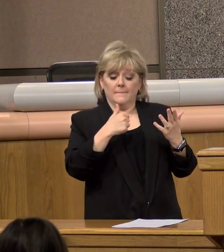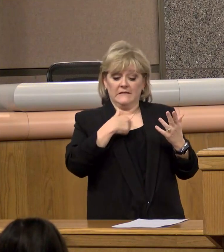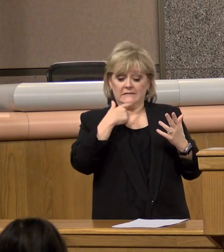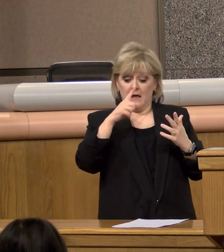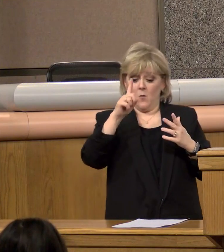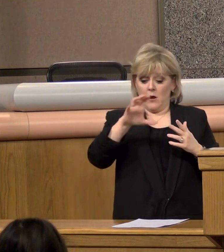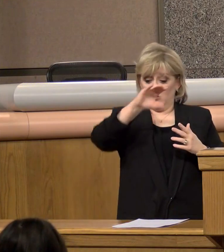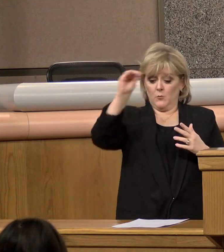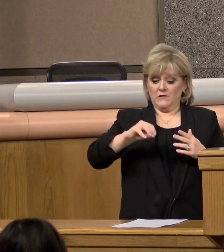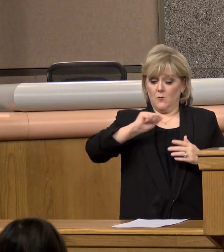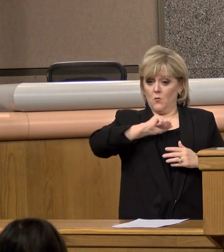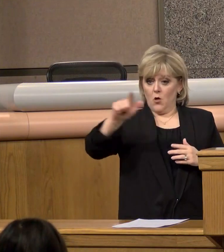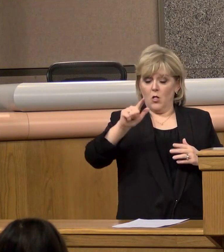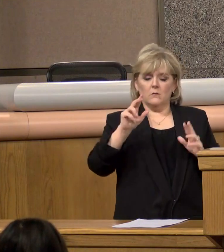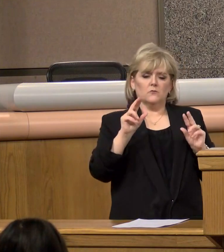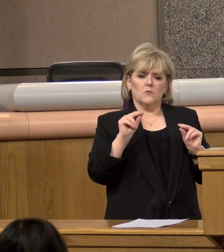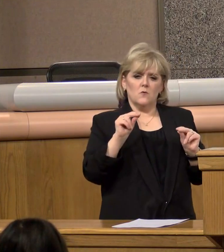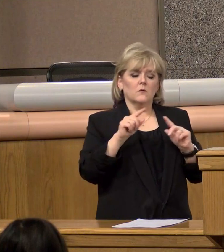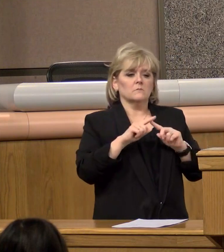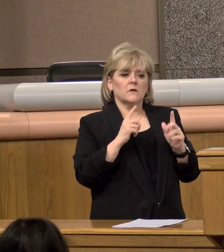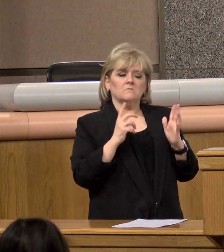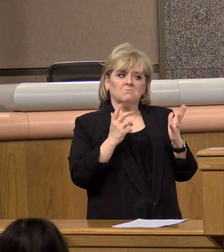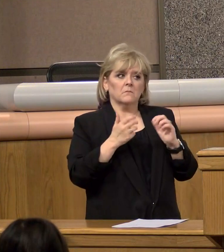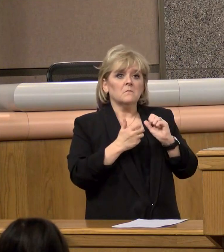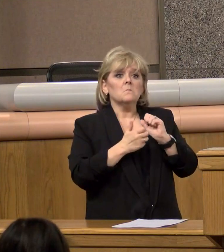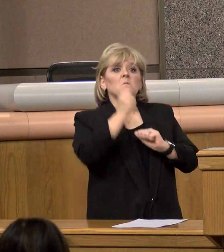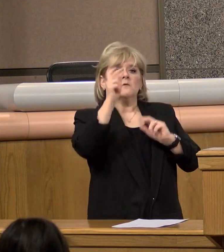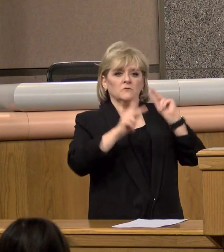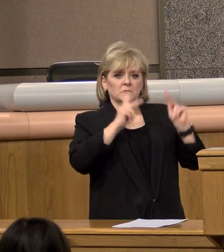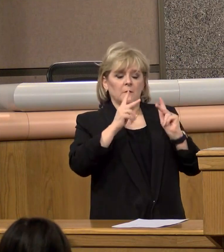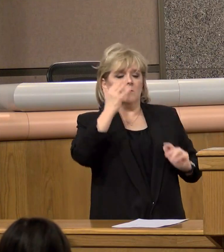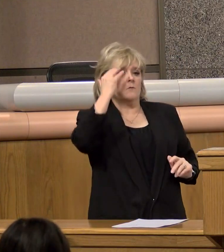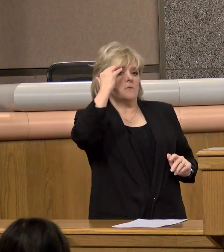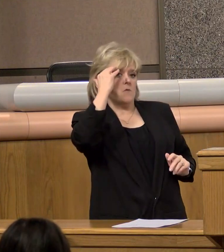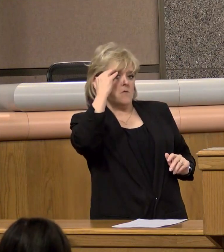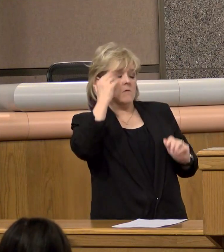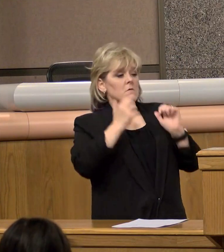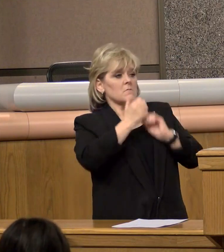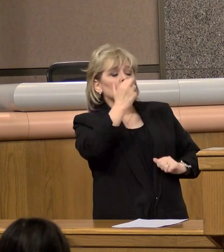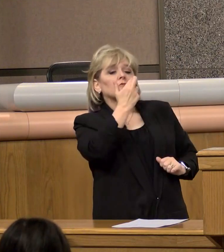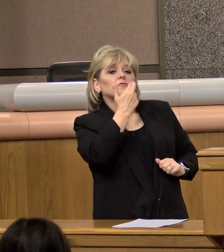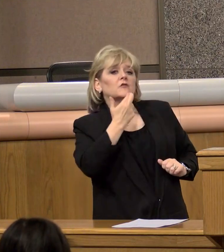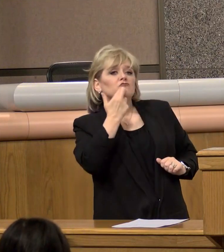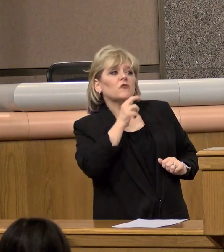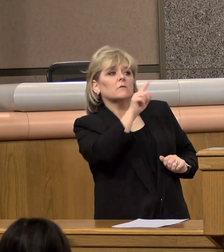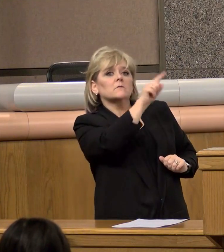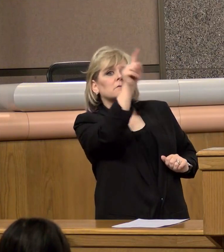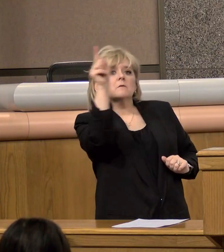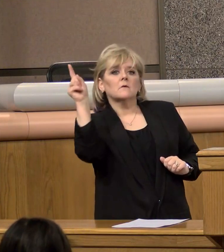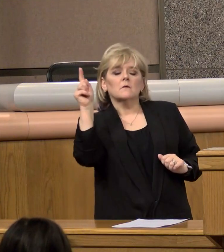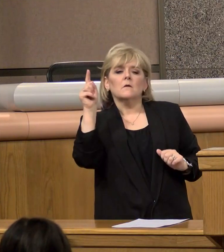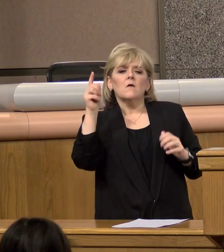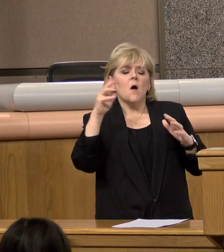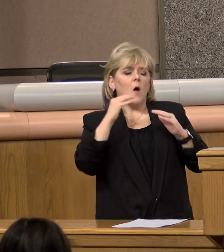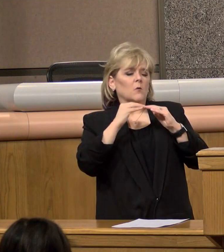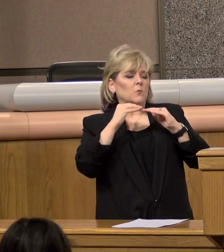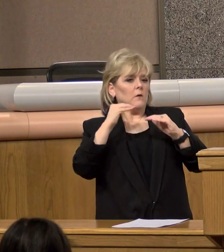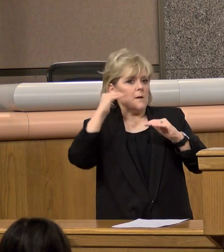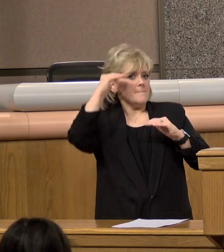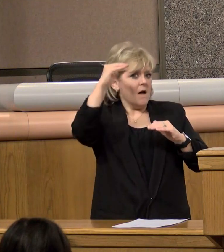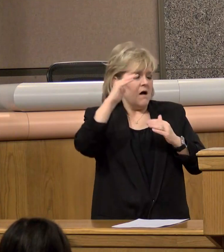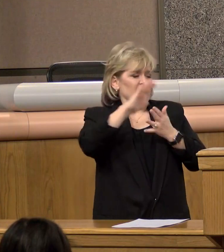that most people are aware of this and most restaurant places and everybody else is going above and beyond